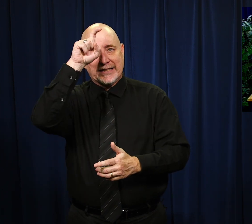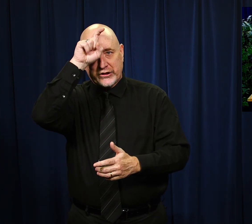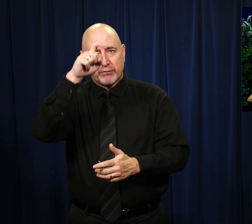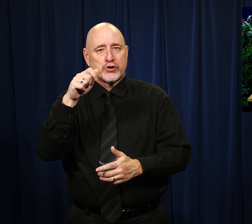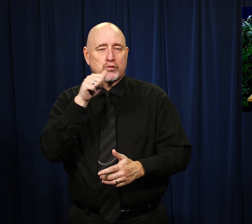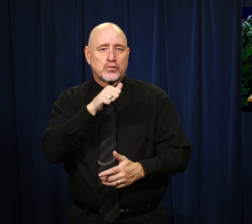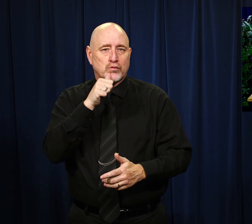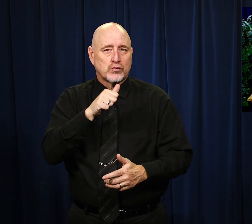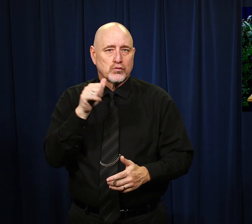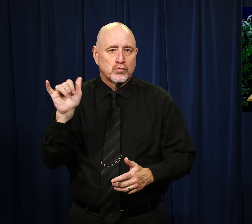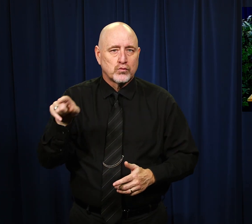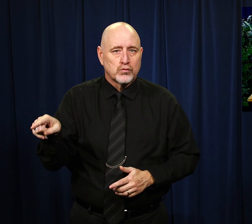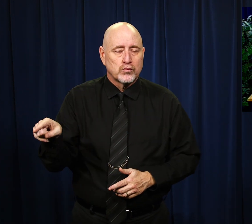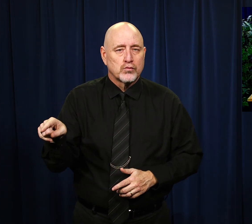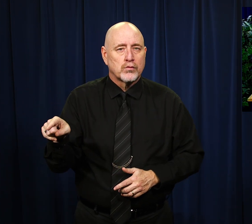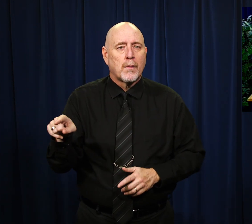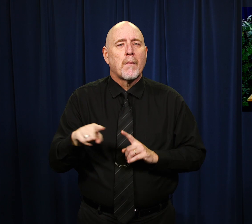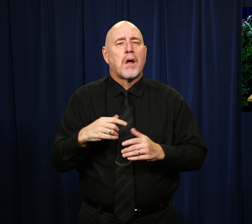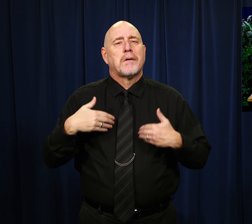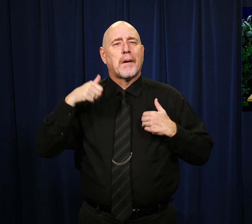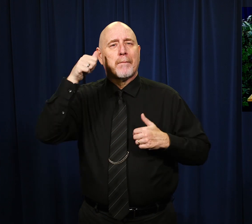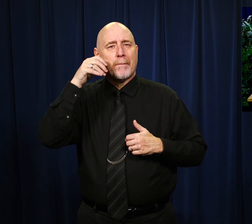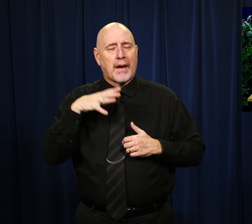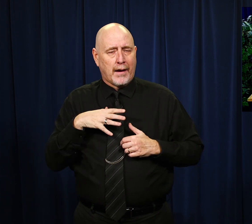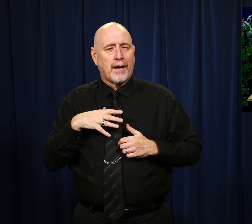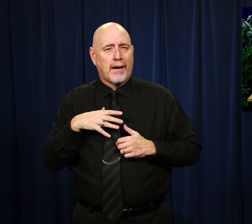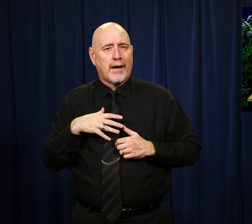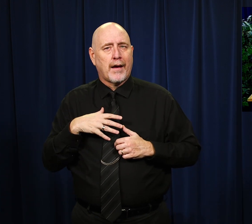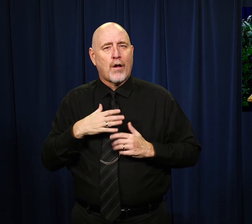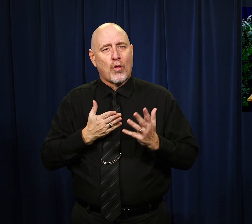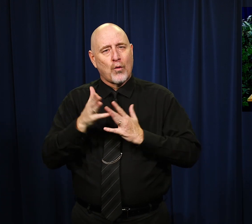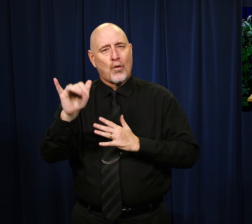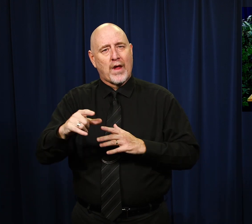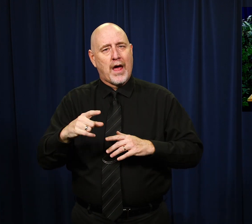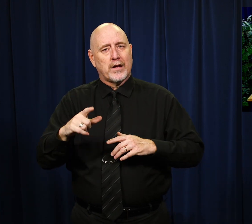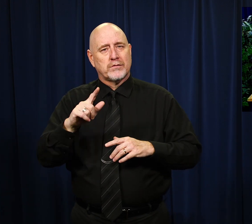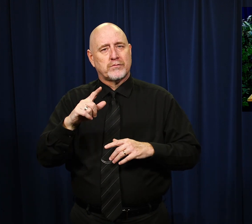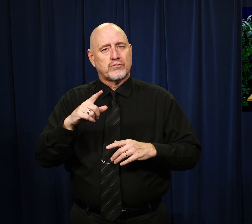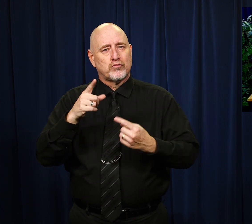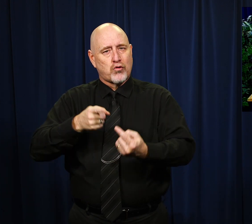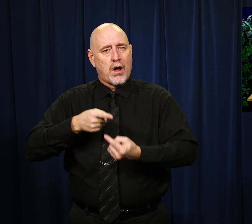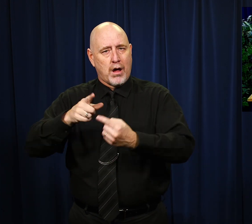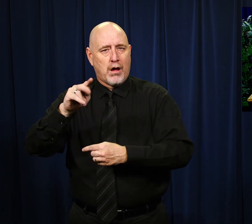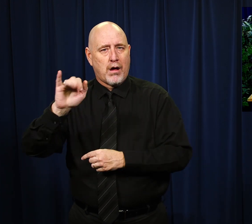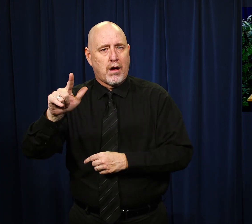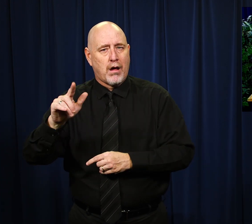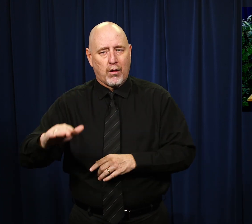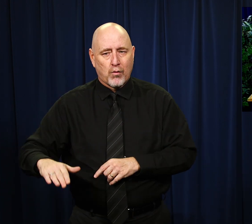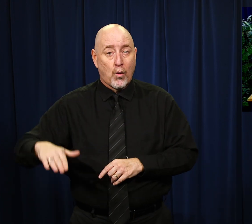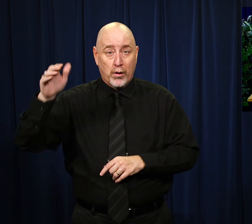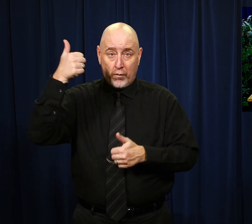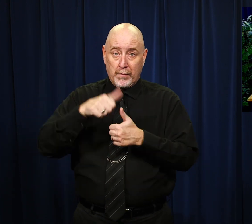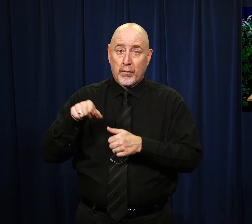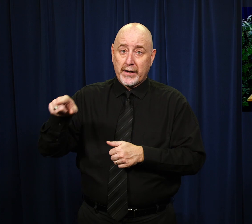also. But we have this young man coming through this trial, growing up. And again, remember, he's going to be a wild